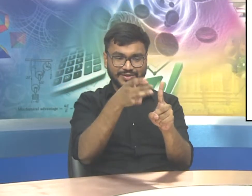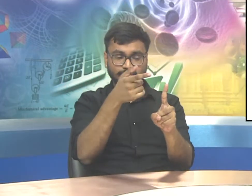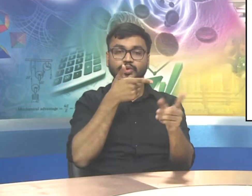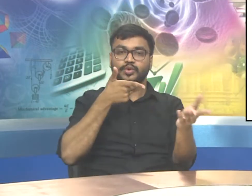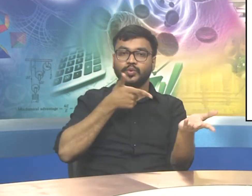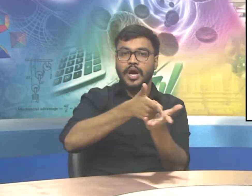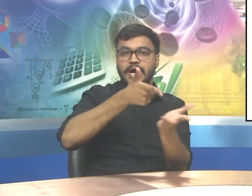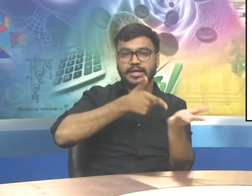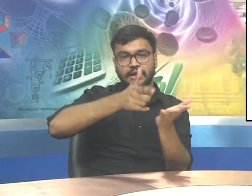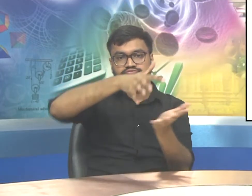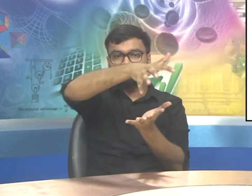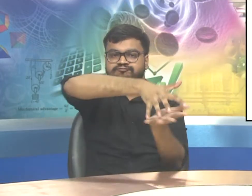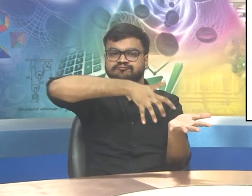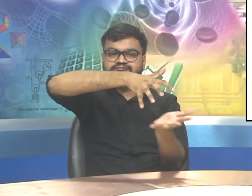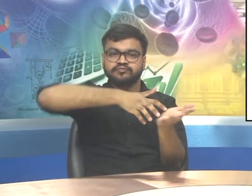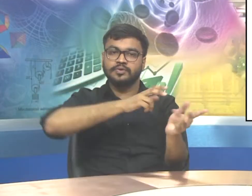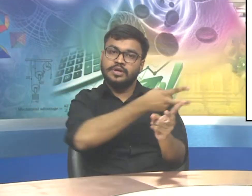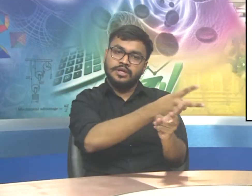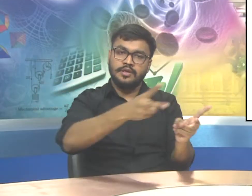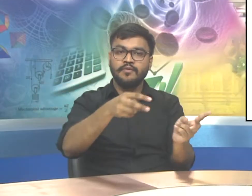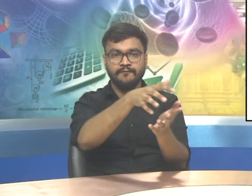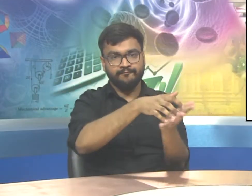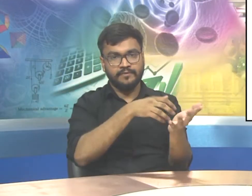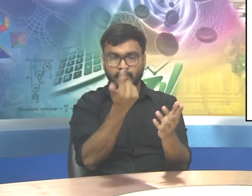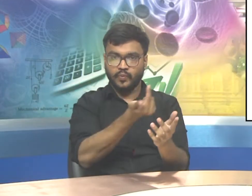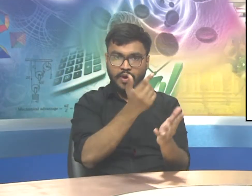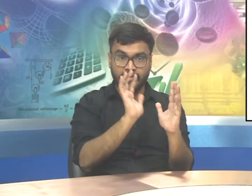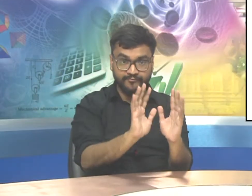used metal tools for farming.